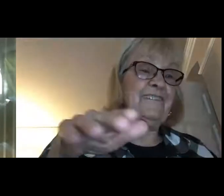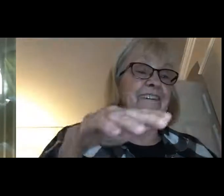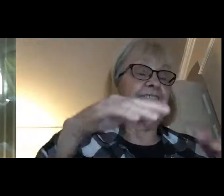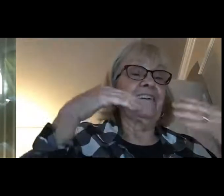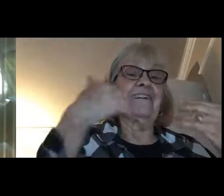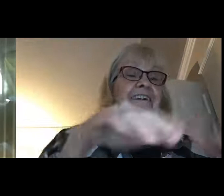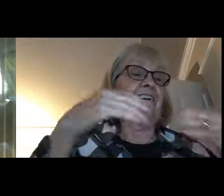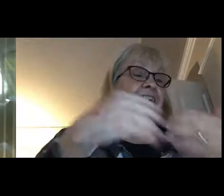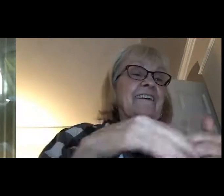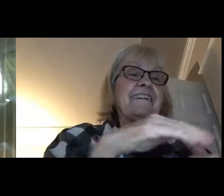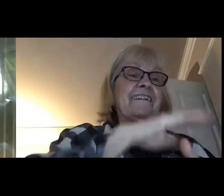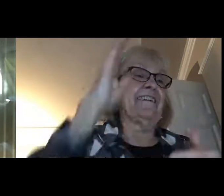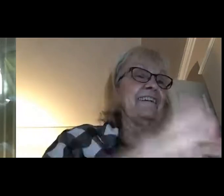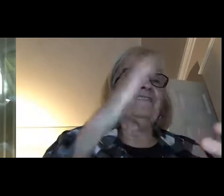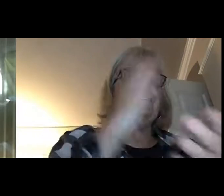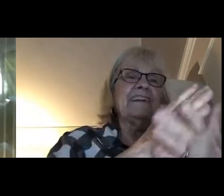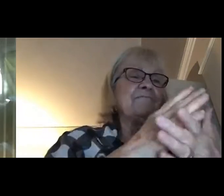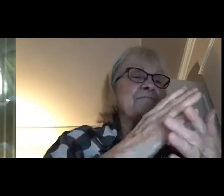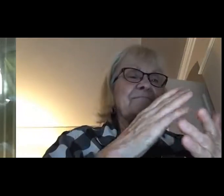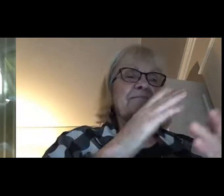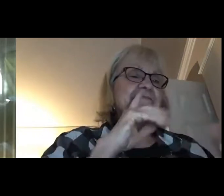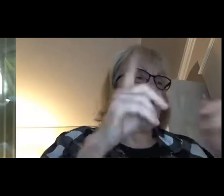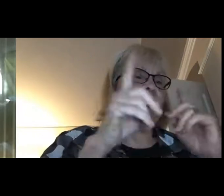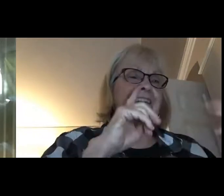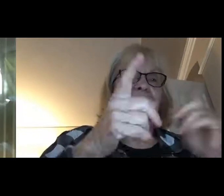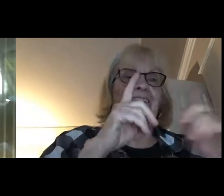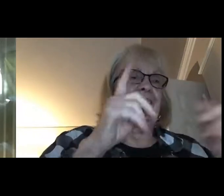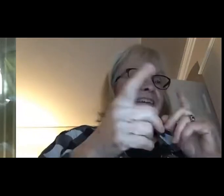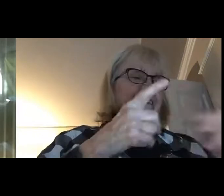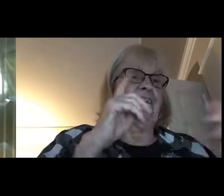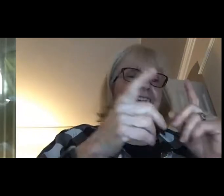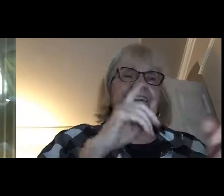the children. Wow. Never stopped